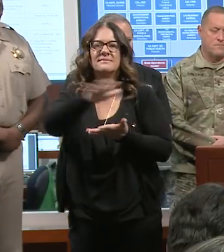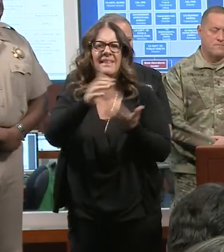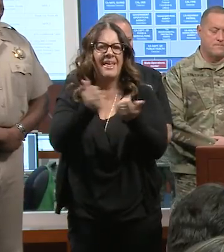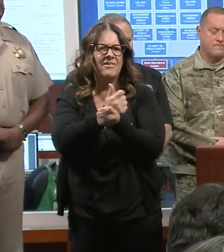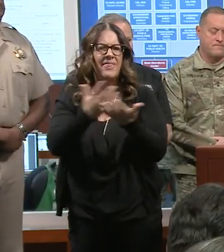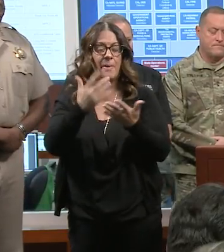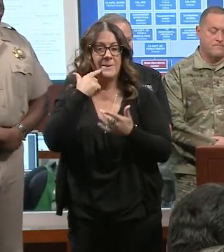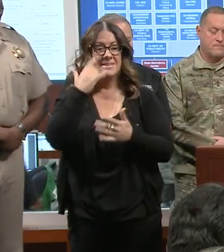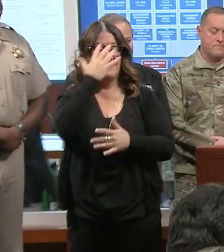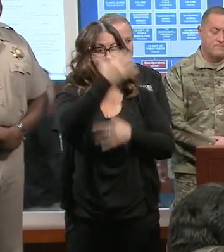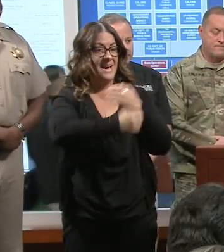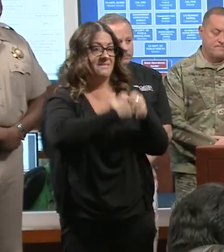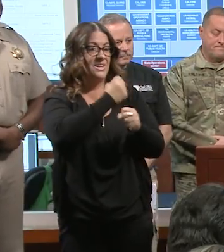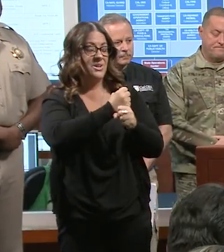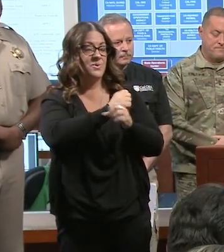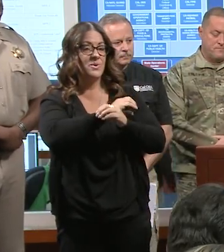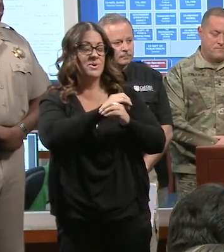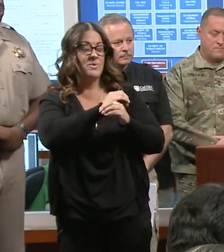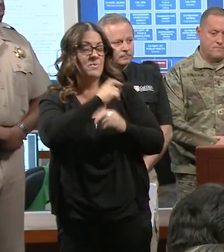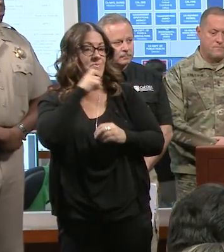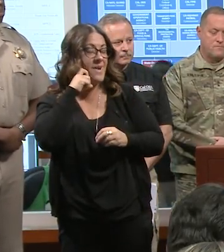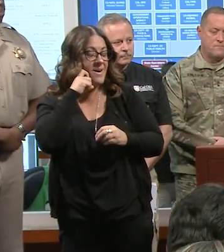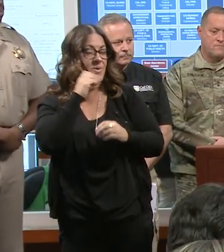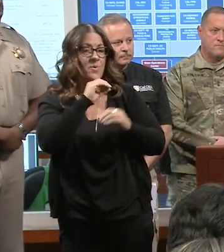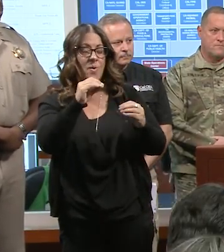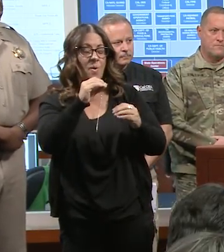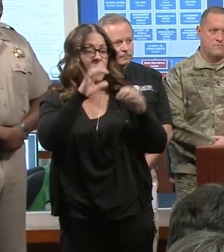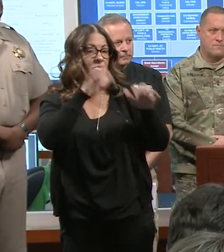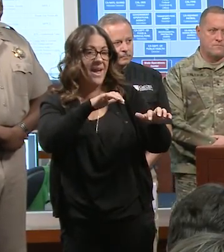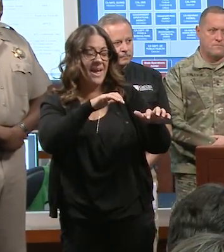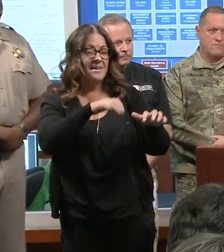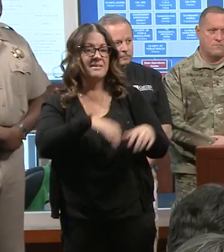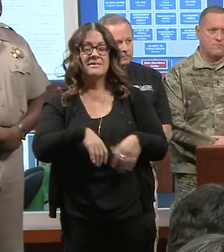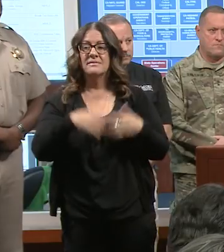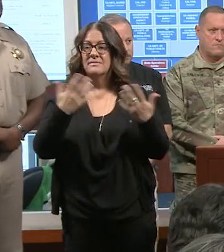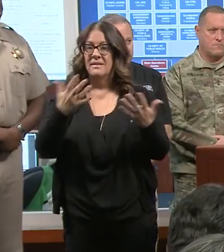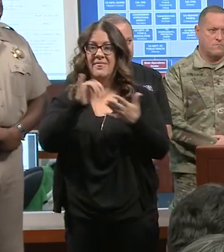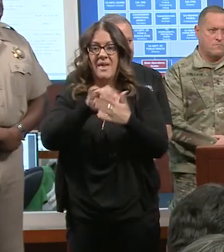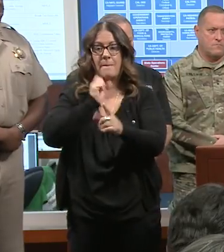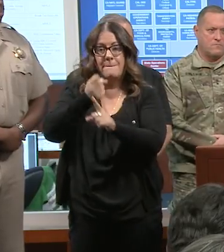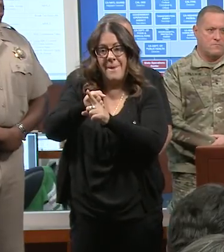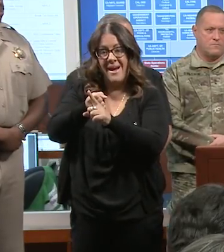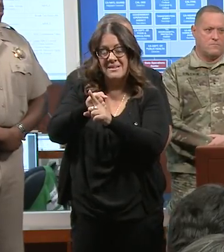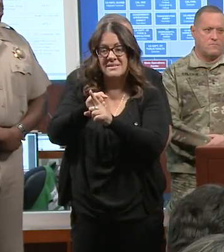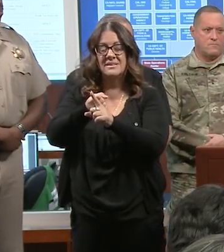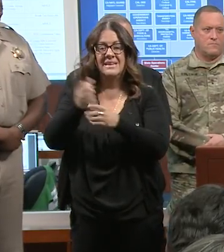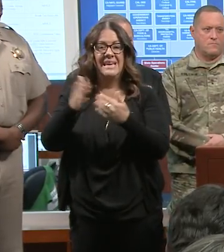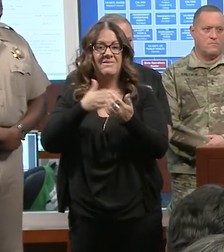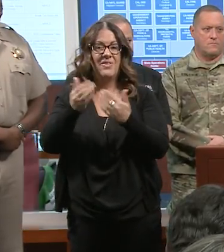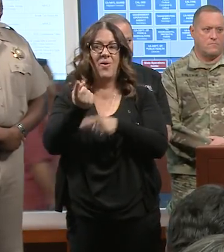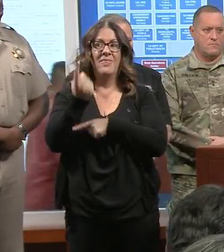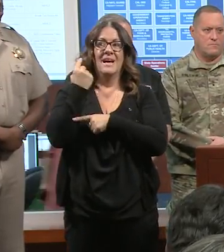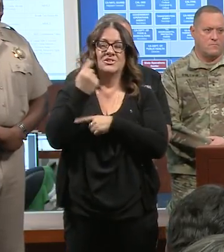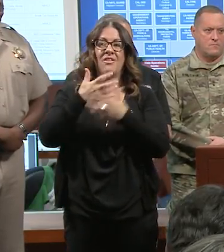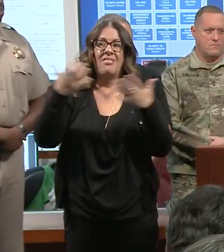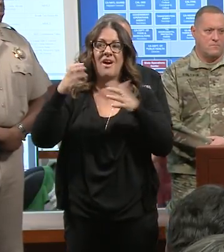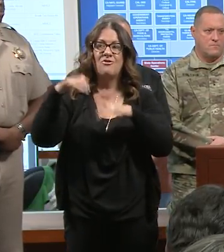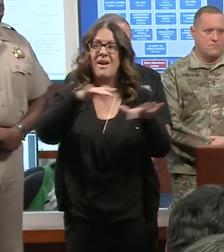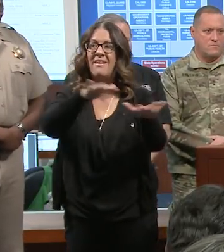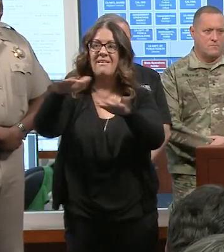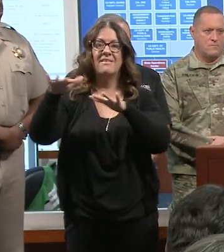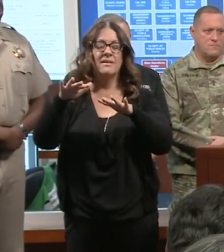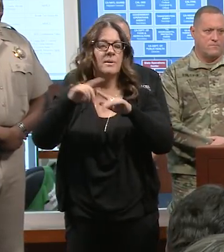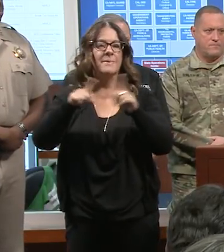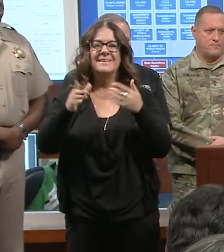drought. With significant rain that we had last winter, those effects are gone of that moisture, and we are literally looking at explosive